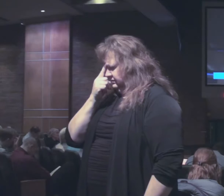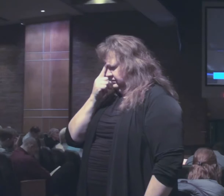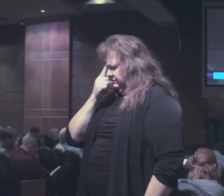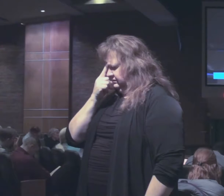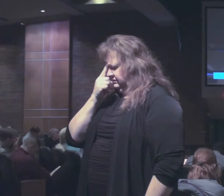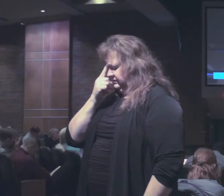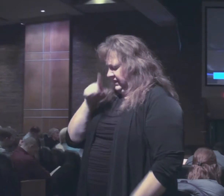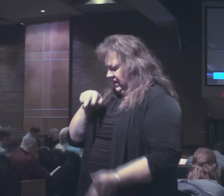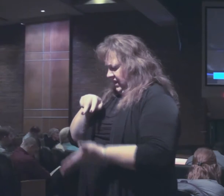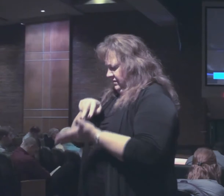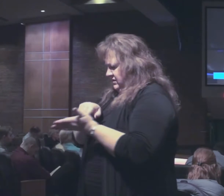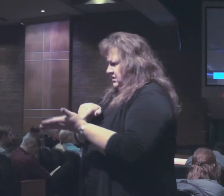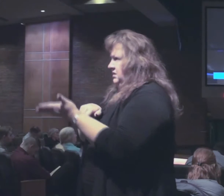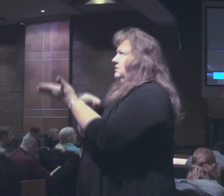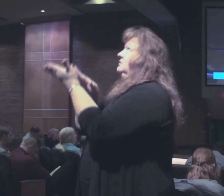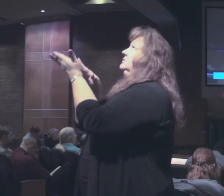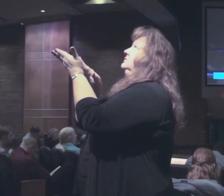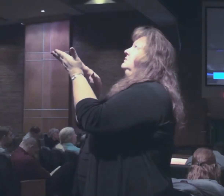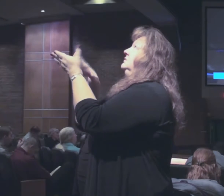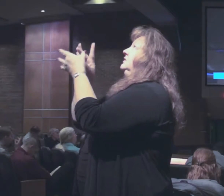You're accountable to the living God.